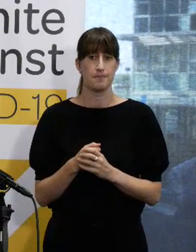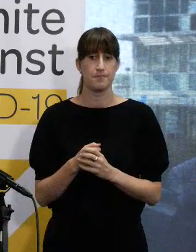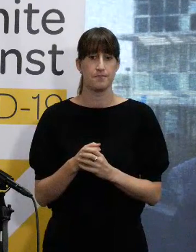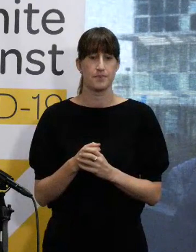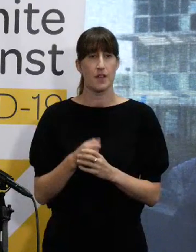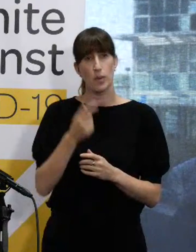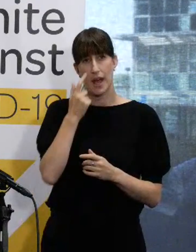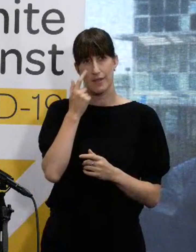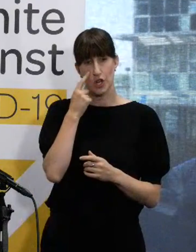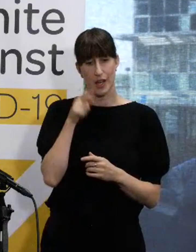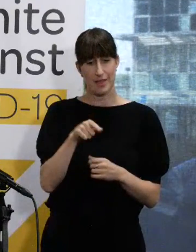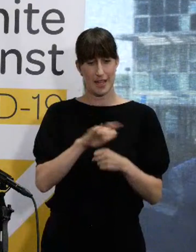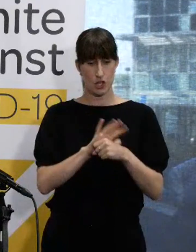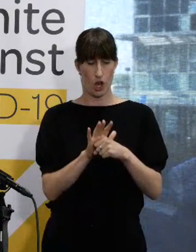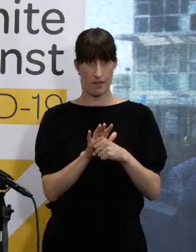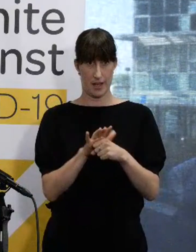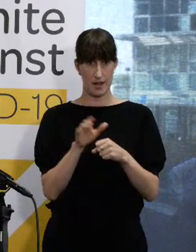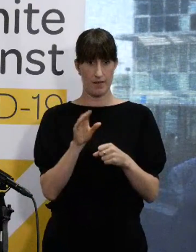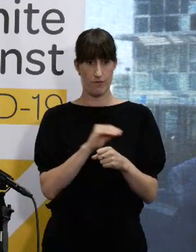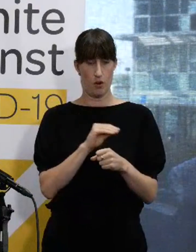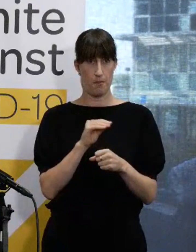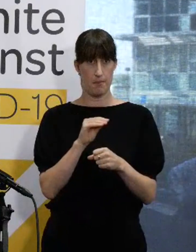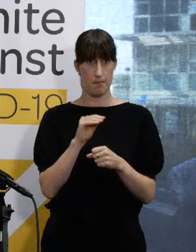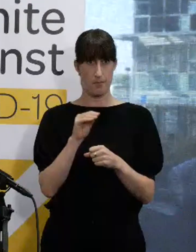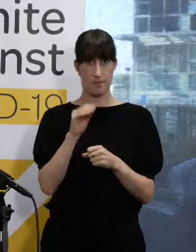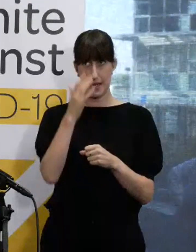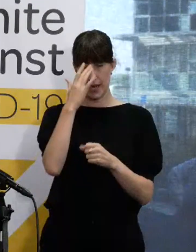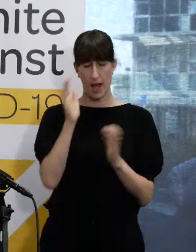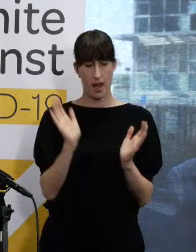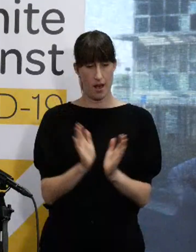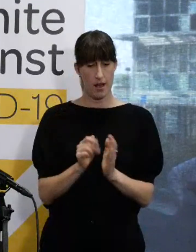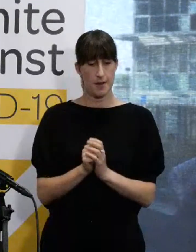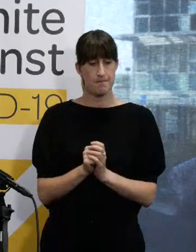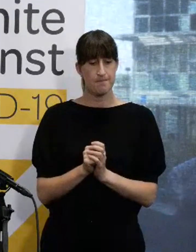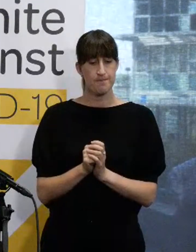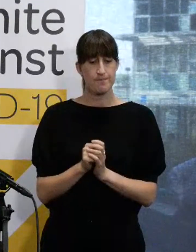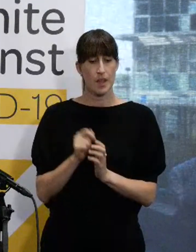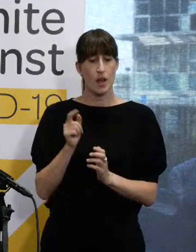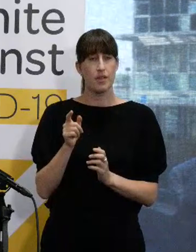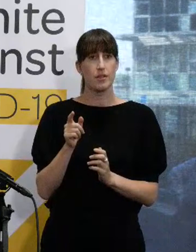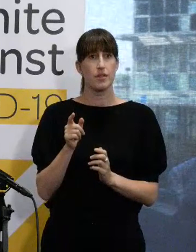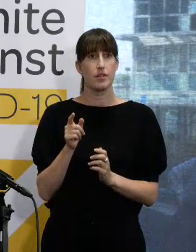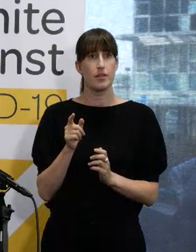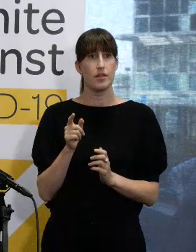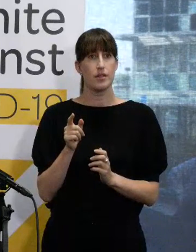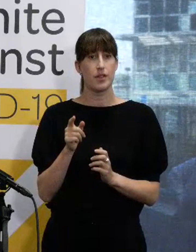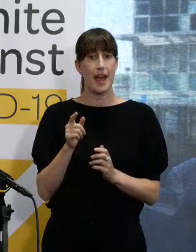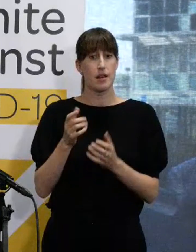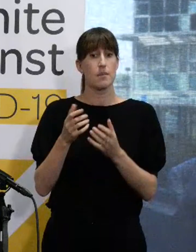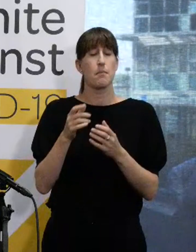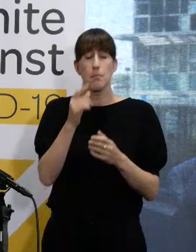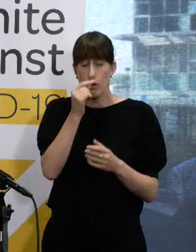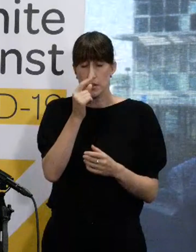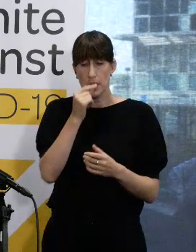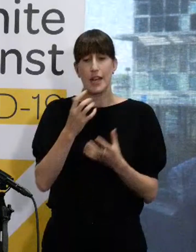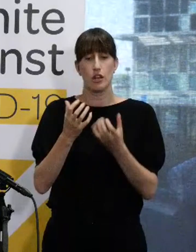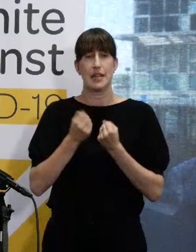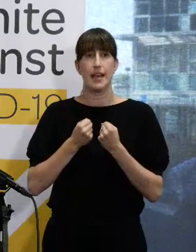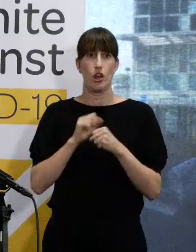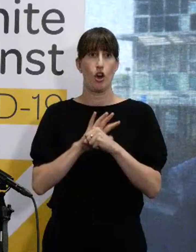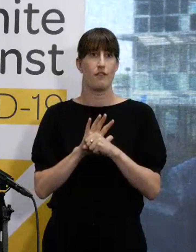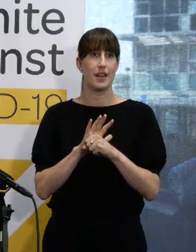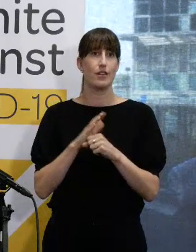of symptoms is pre or during travel here. So I guess we would be looking at what other measures could be put in place to prevent